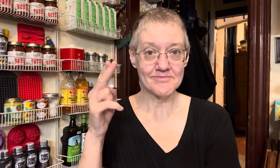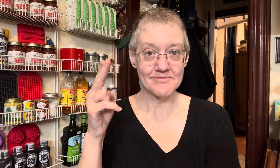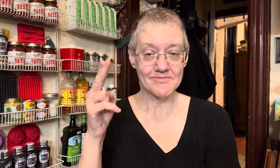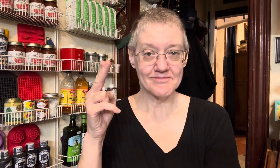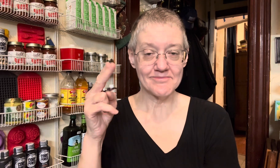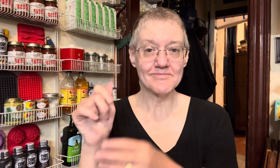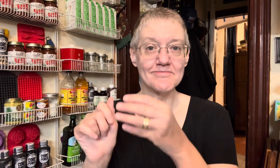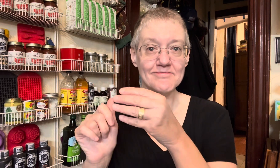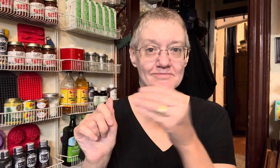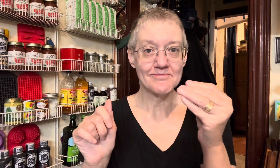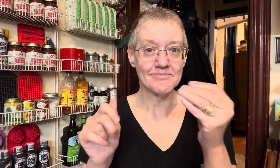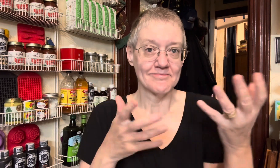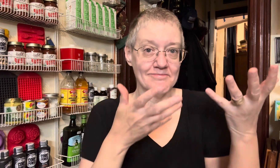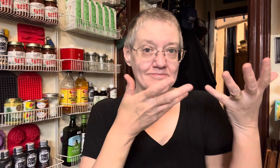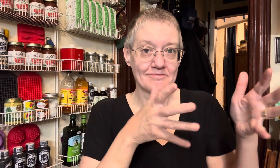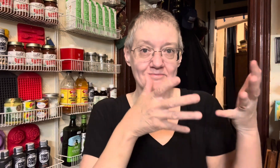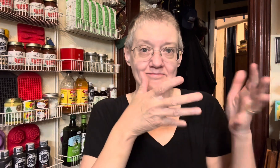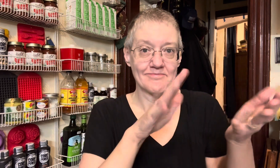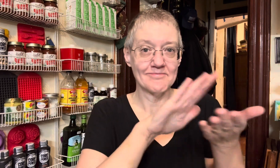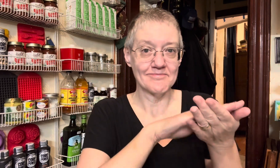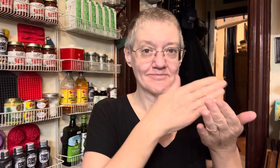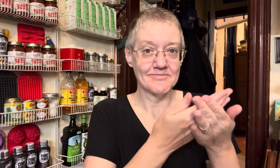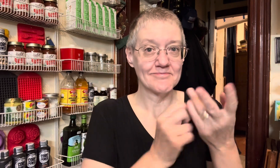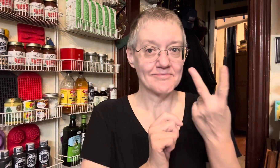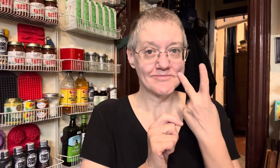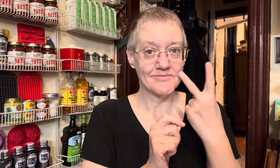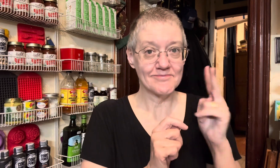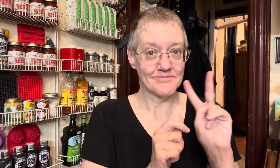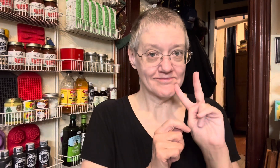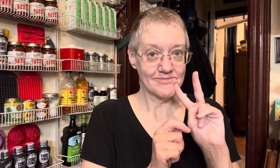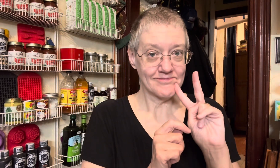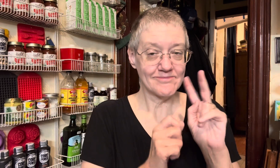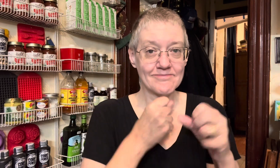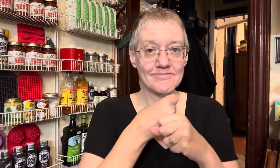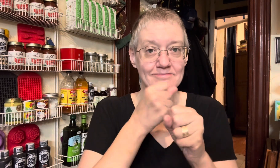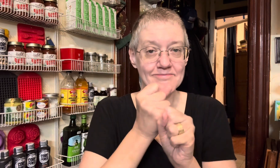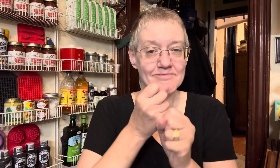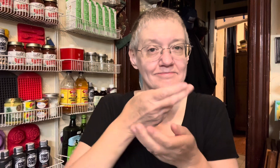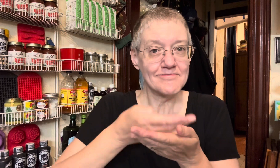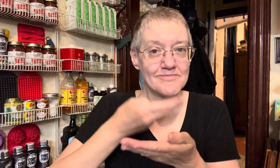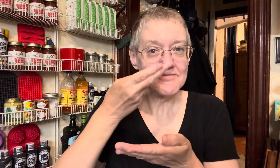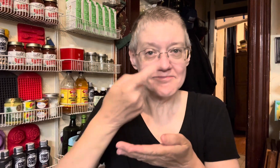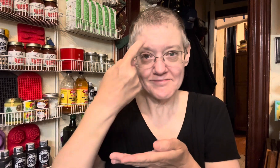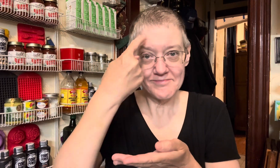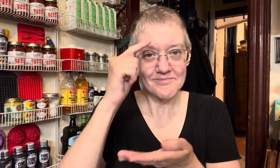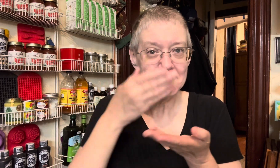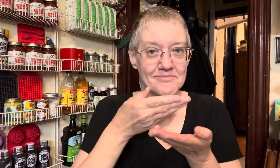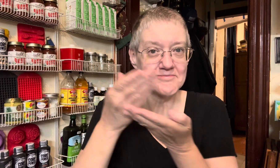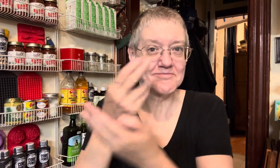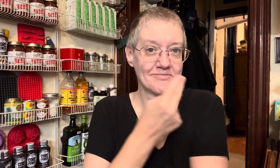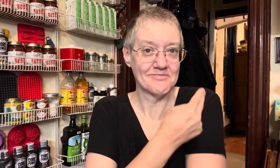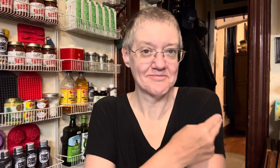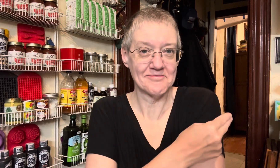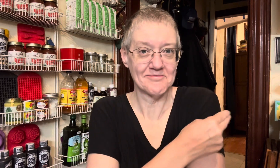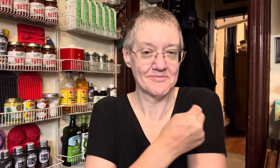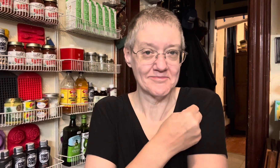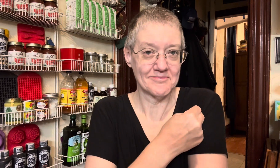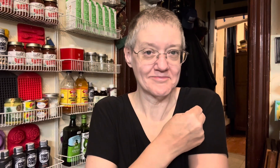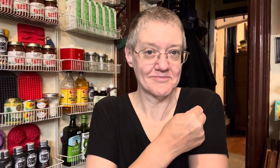Now it's time to mix the reduced broth and the already cooked vegetables to make this soup to bring to the hospital.